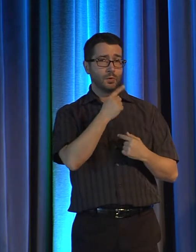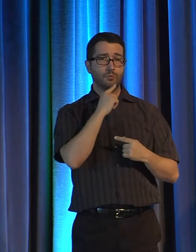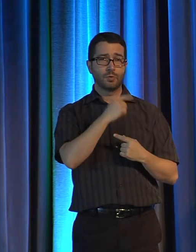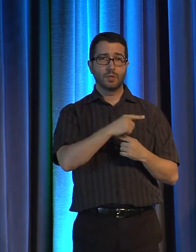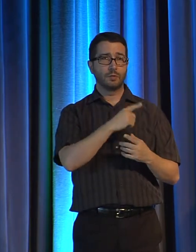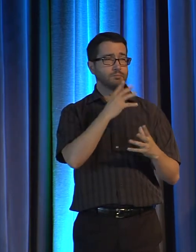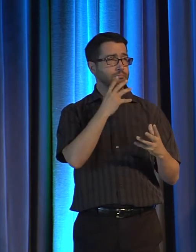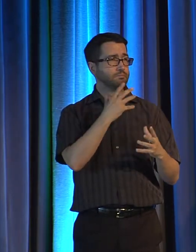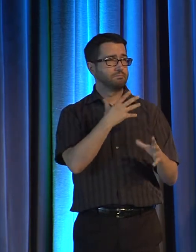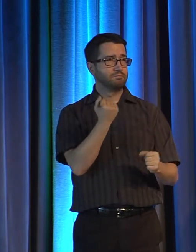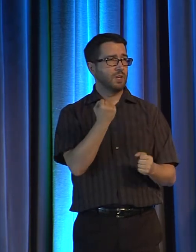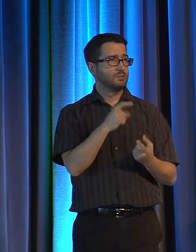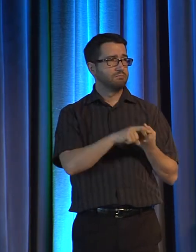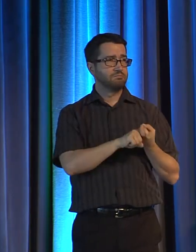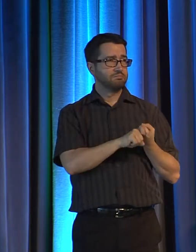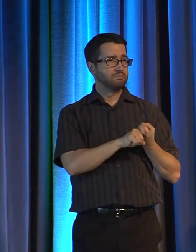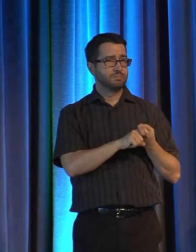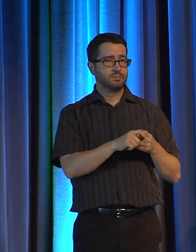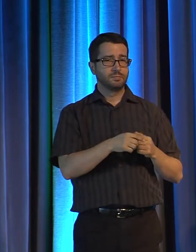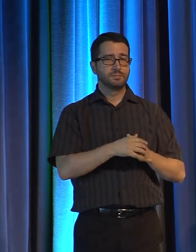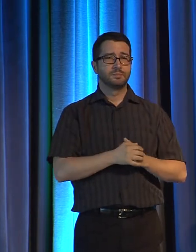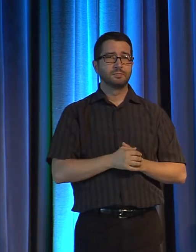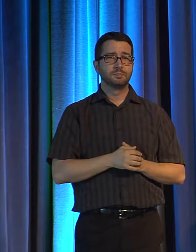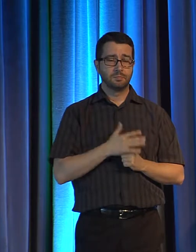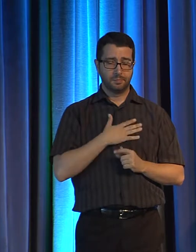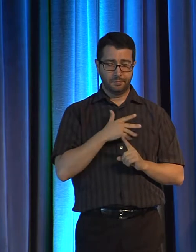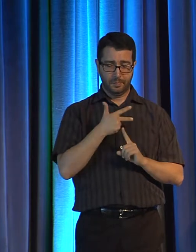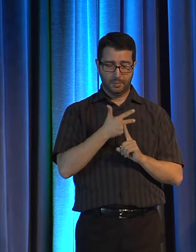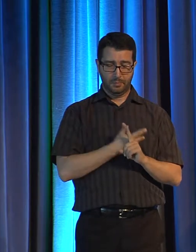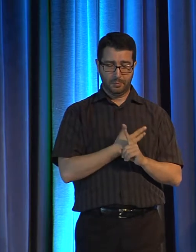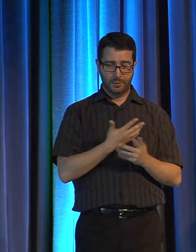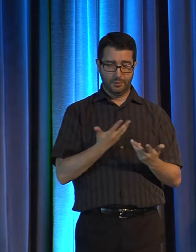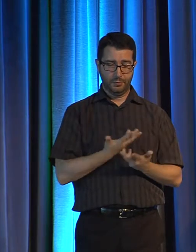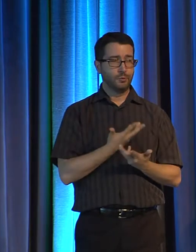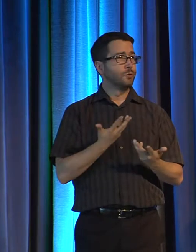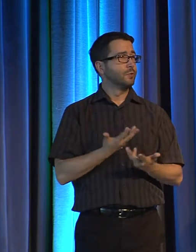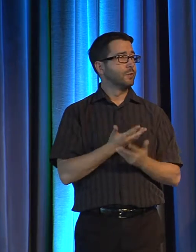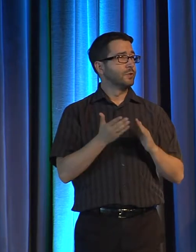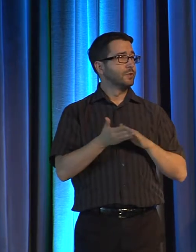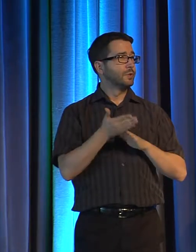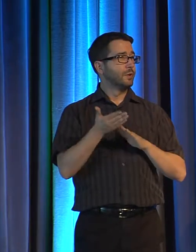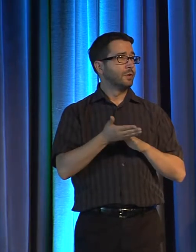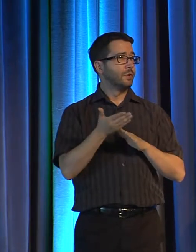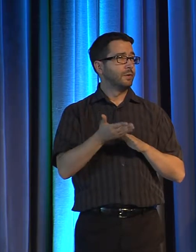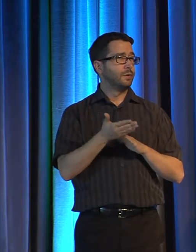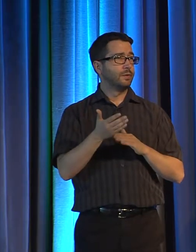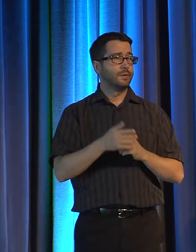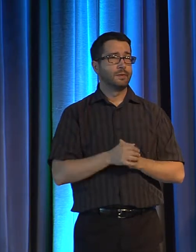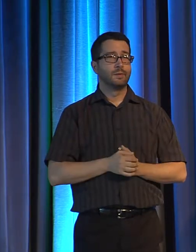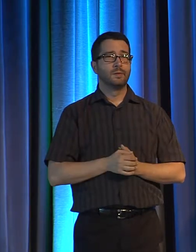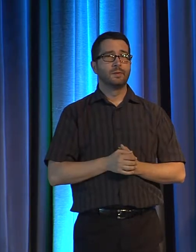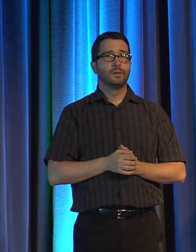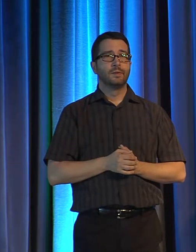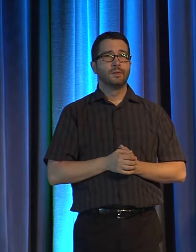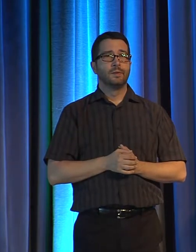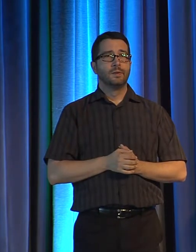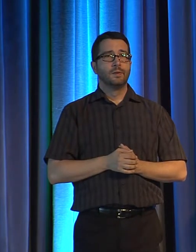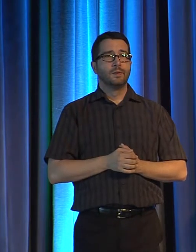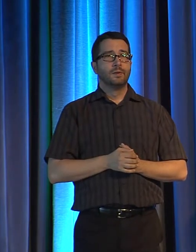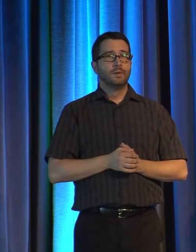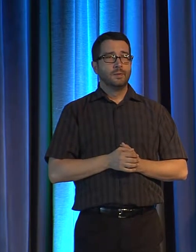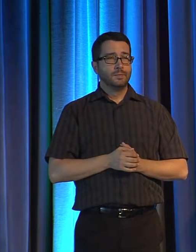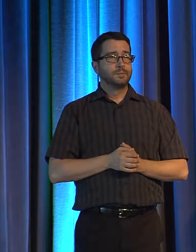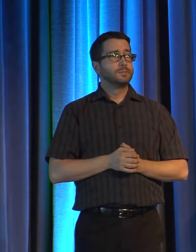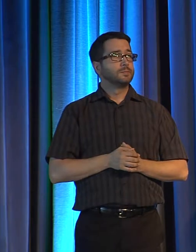fast friends with in my 3 months and a few days as chair of the Health Authority,